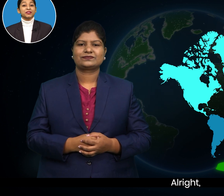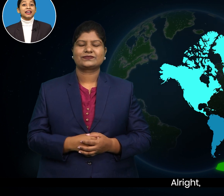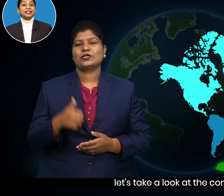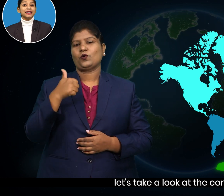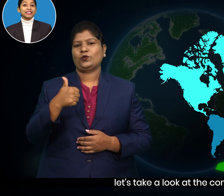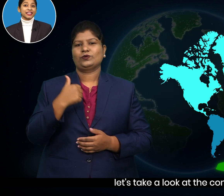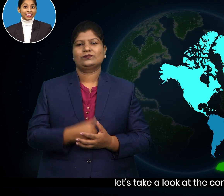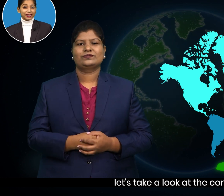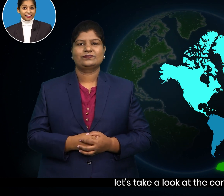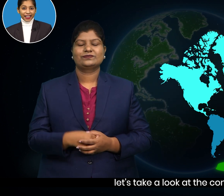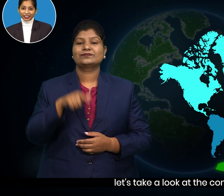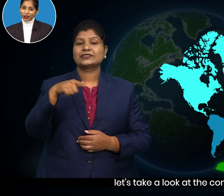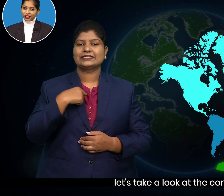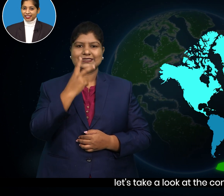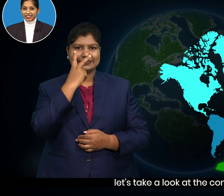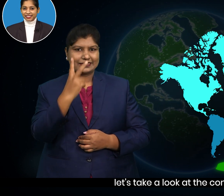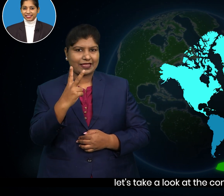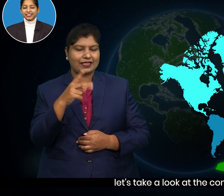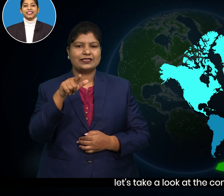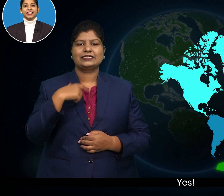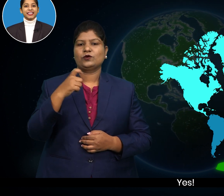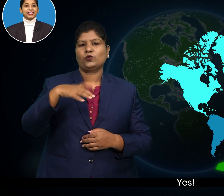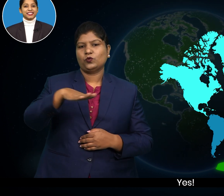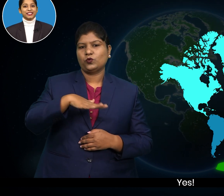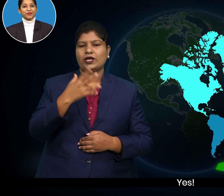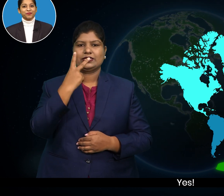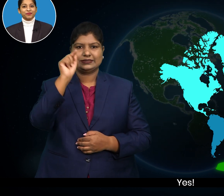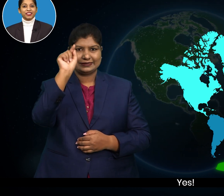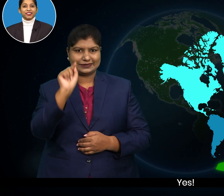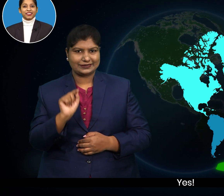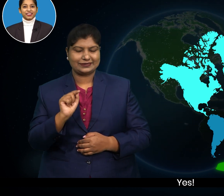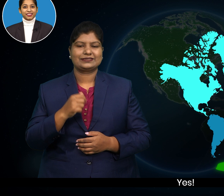Alright, let's take a look at the continents. Yes,